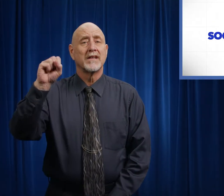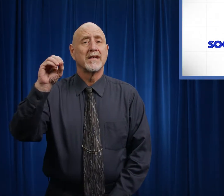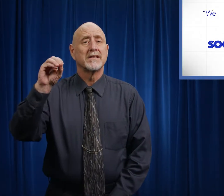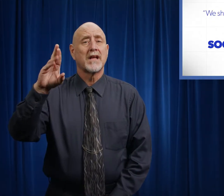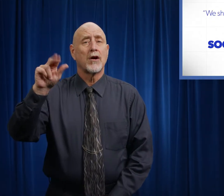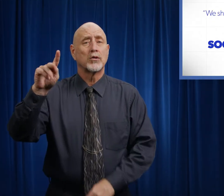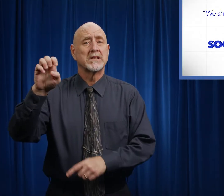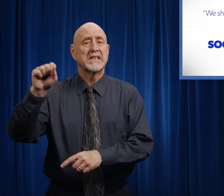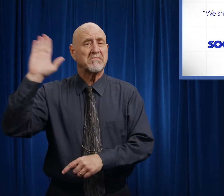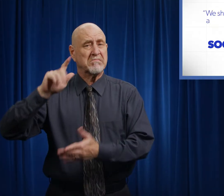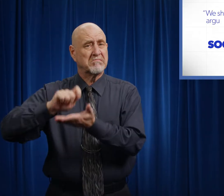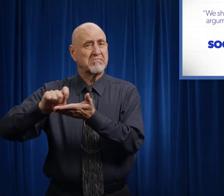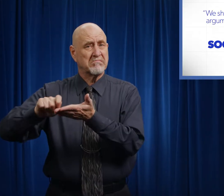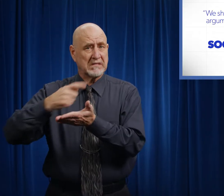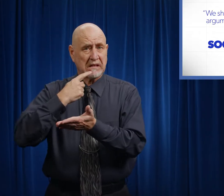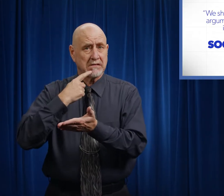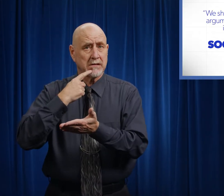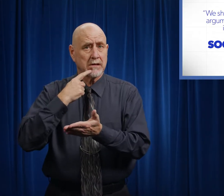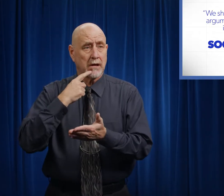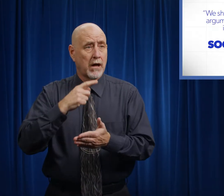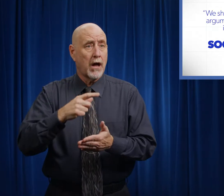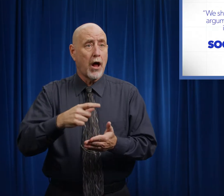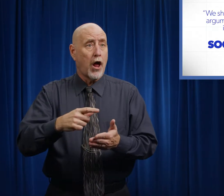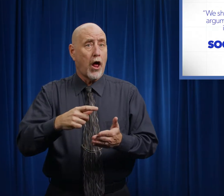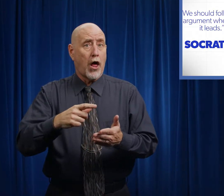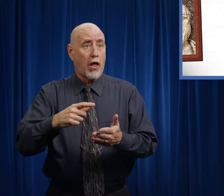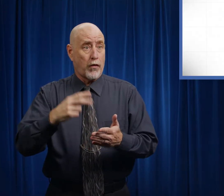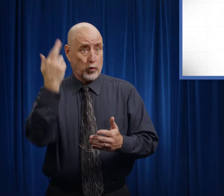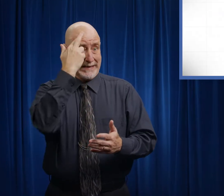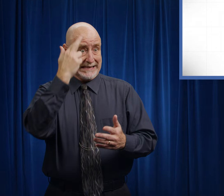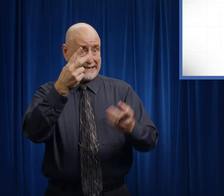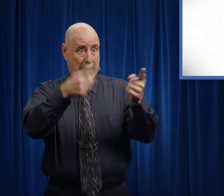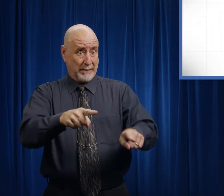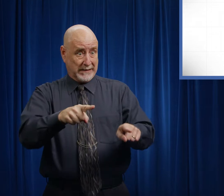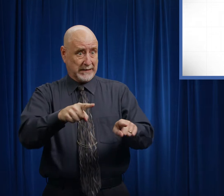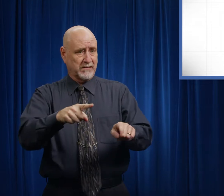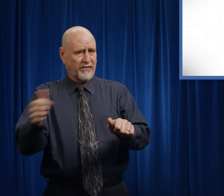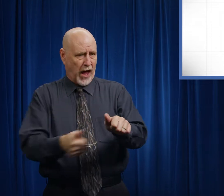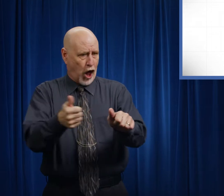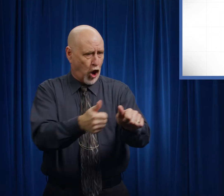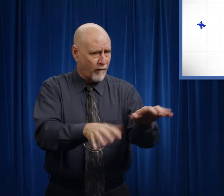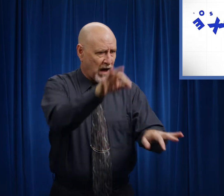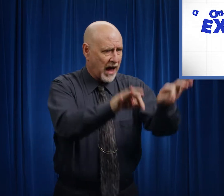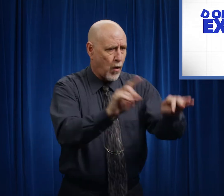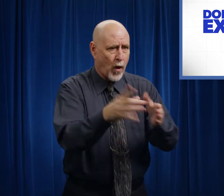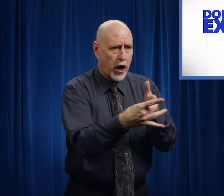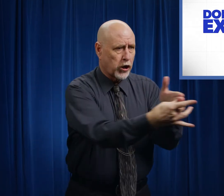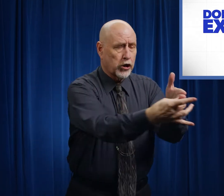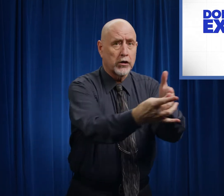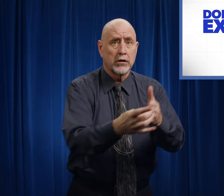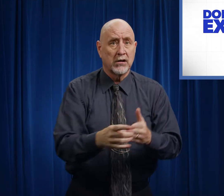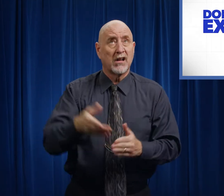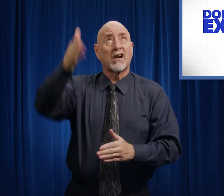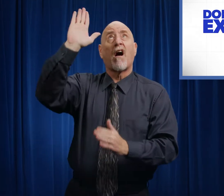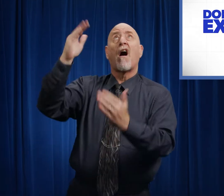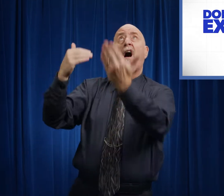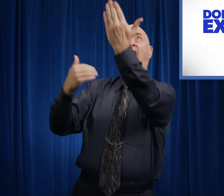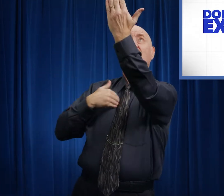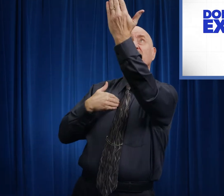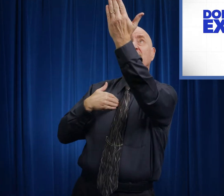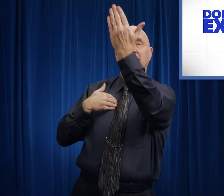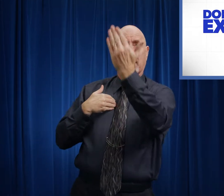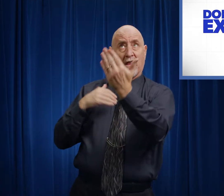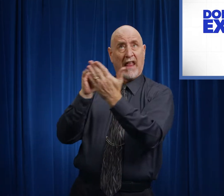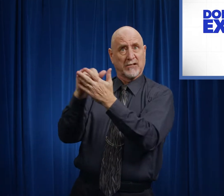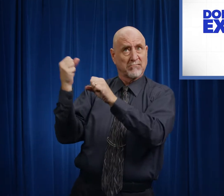Socrates once stated that we should follow the argument wherever it leads. When we look at the most profound question of life, does God exist? We